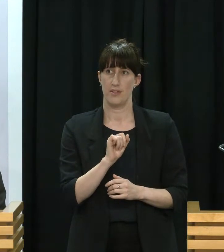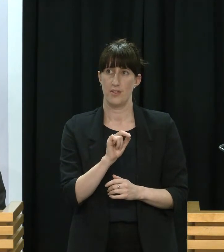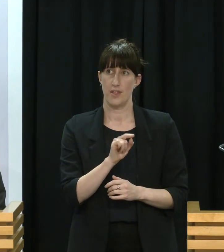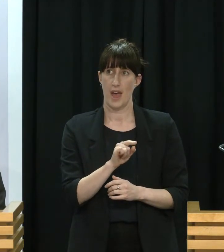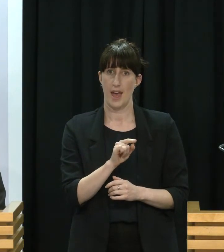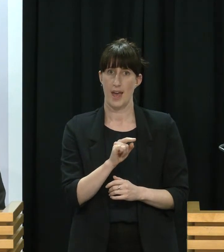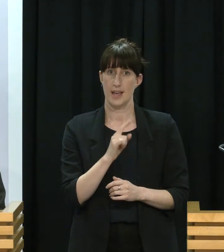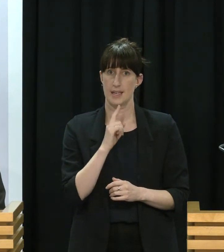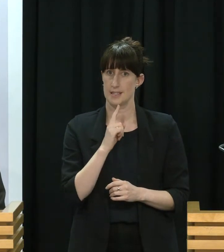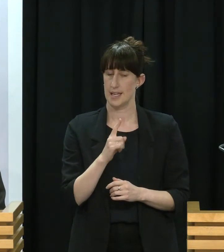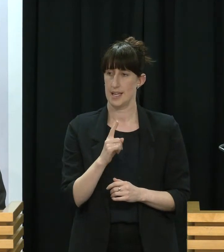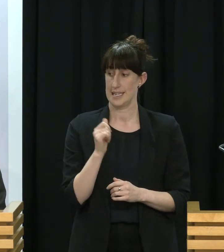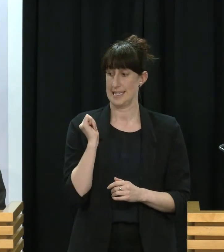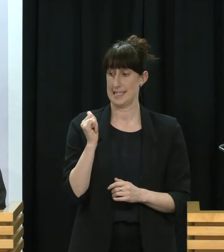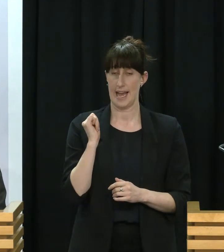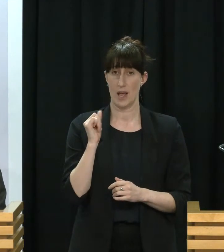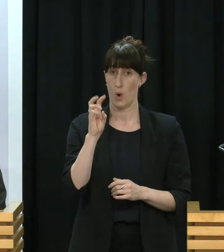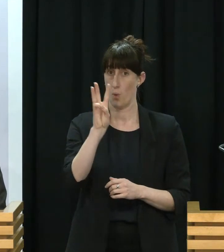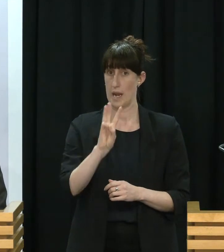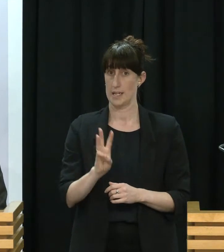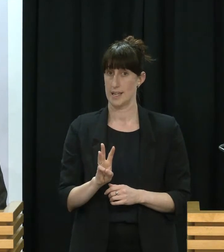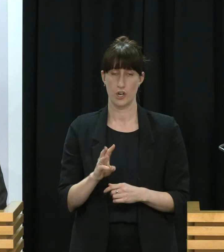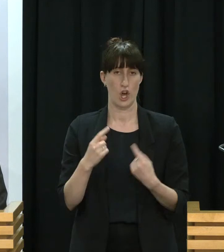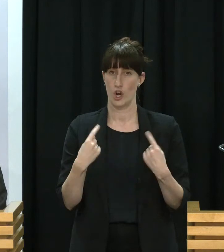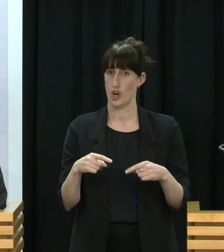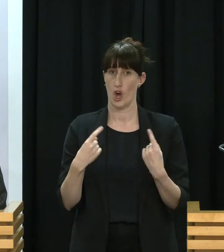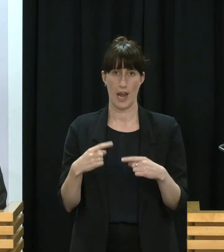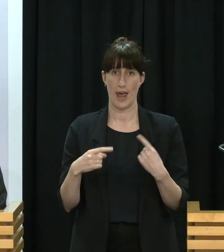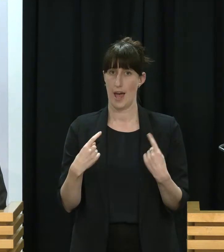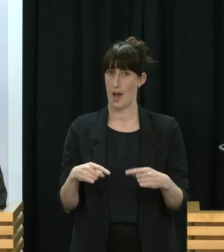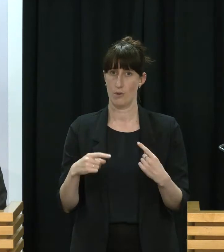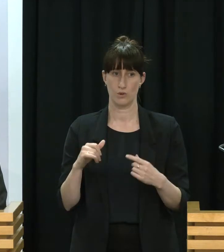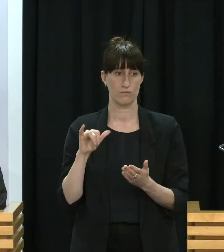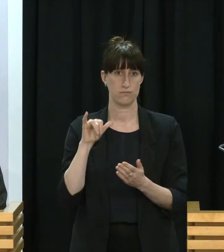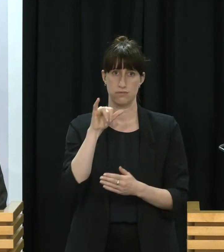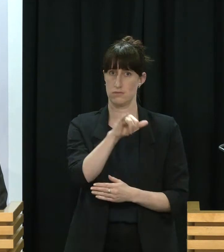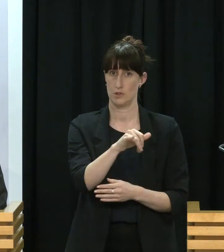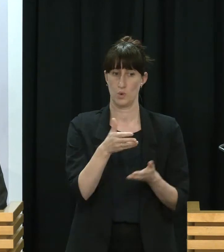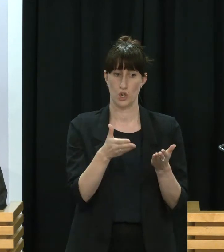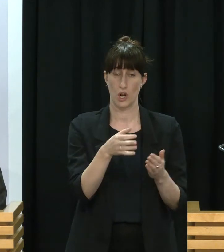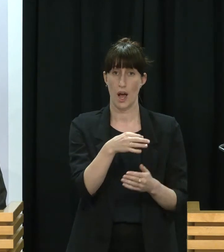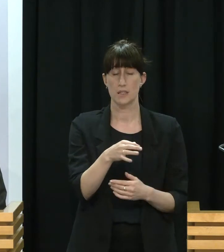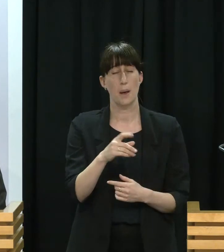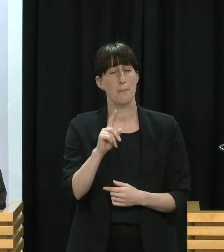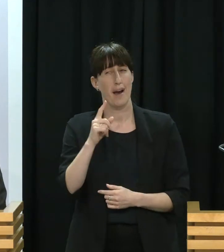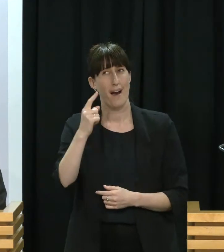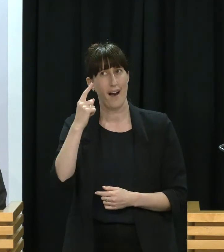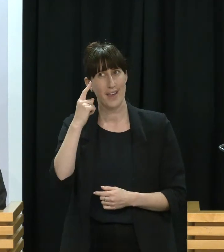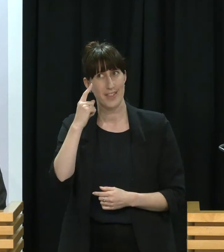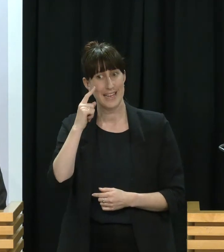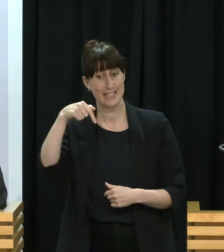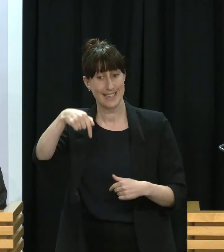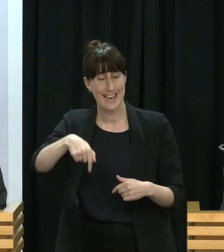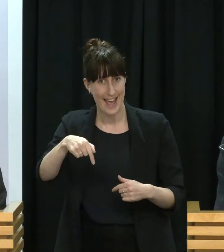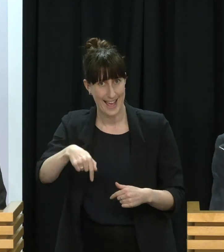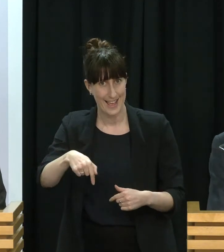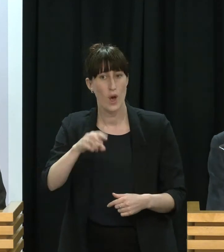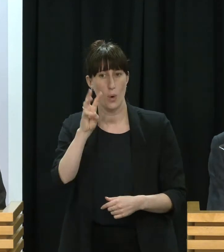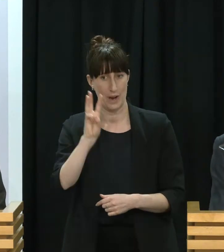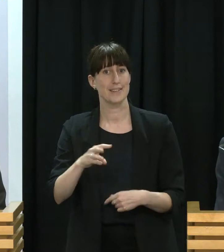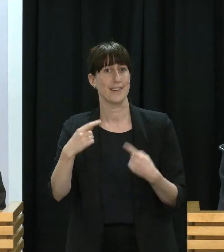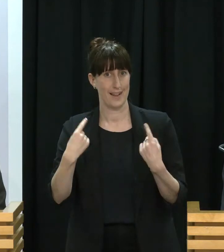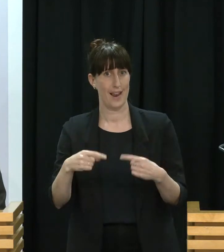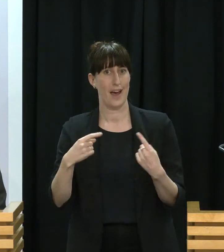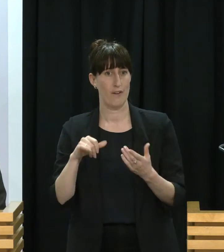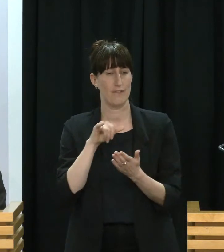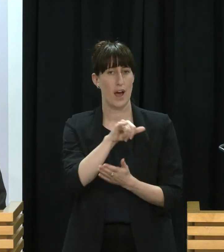allowing Wellingtonians to travel yesterday. My understanding is that Wellingtonians are still able to travel to the Cook Islands from today, but they will have